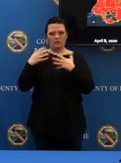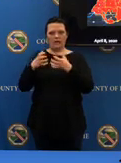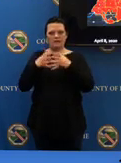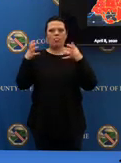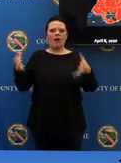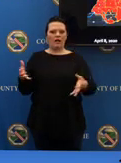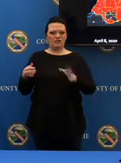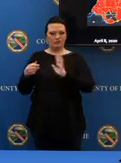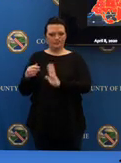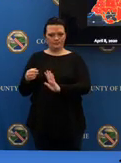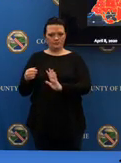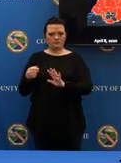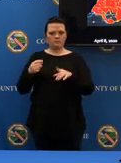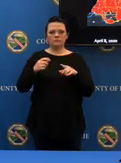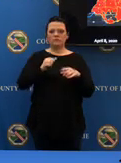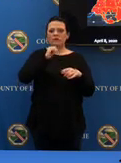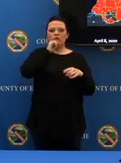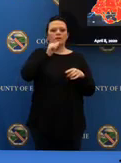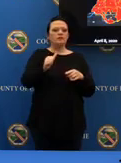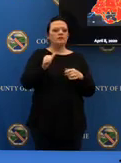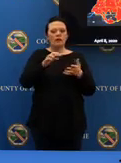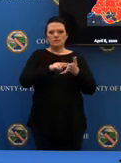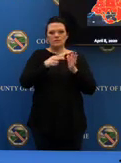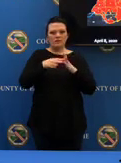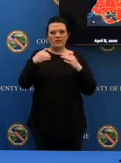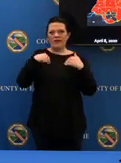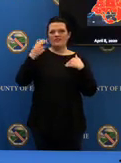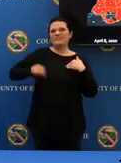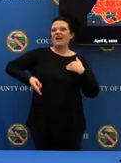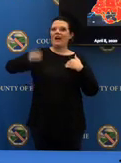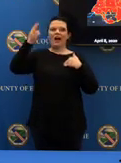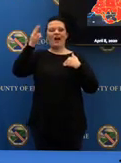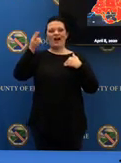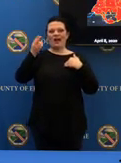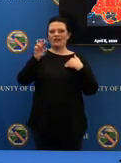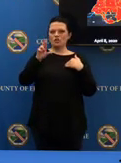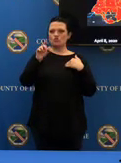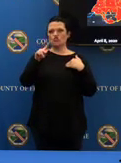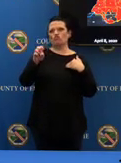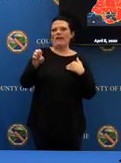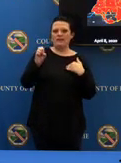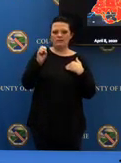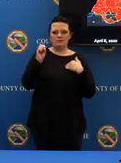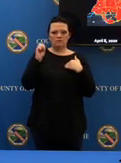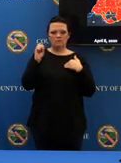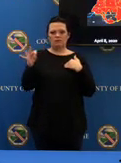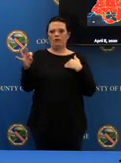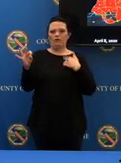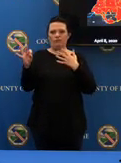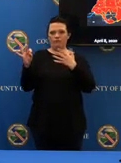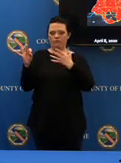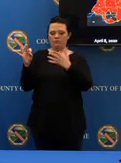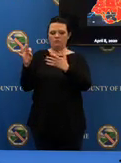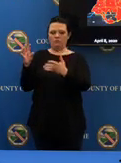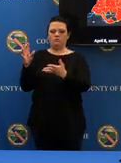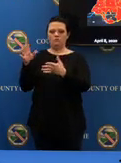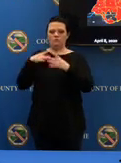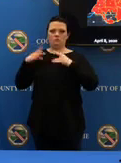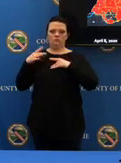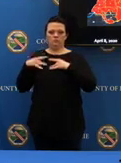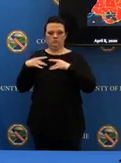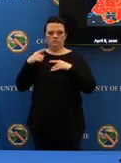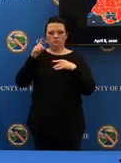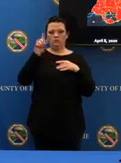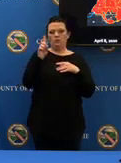it does not necessarily mean it has the highest rate of contraction, because 14209, which is actually where I live in the city of Buffalo, has